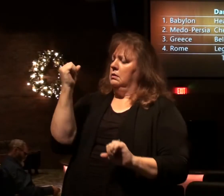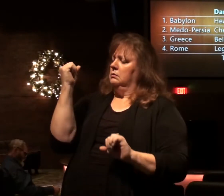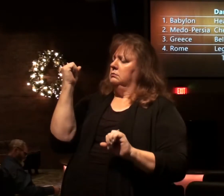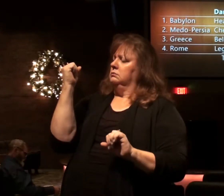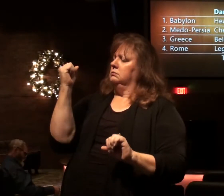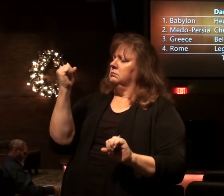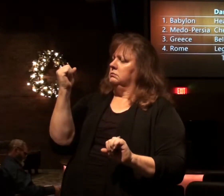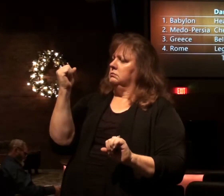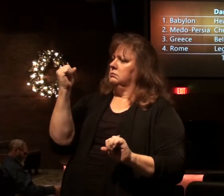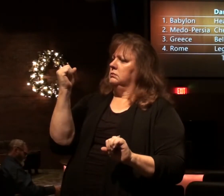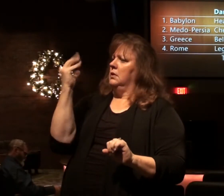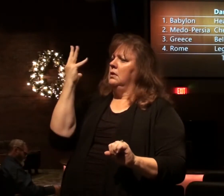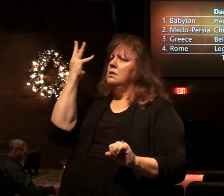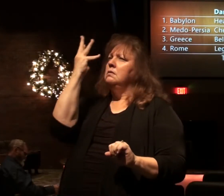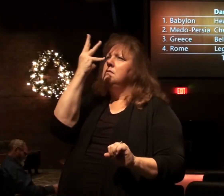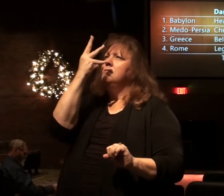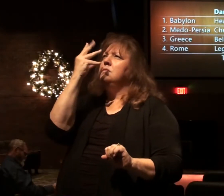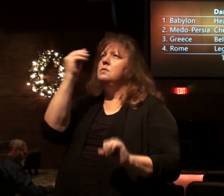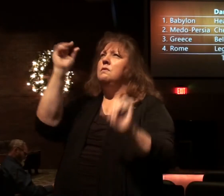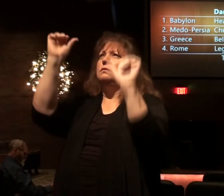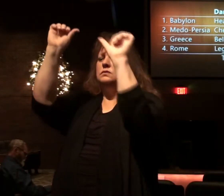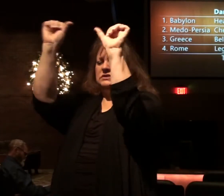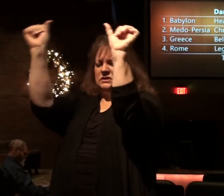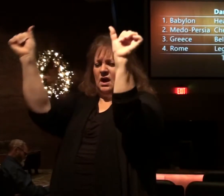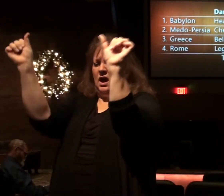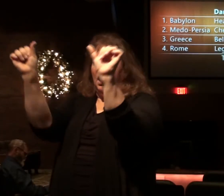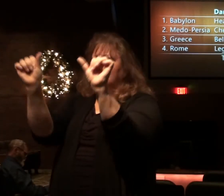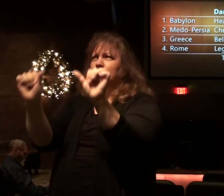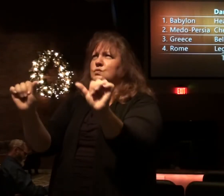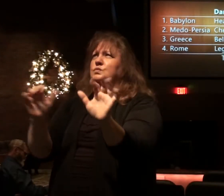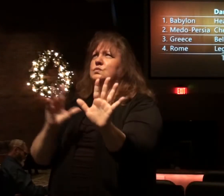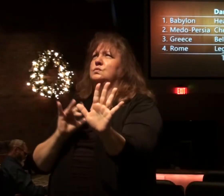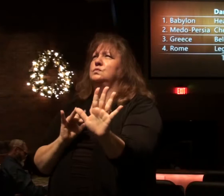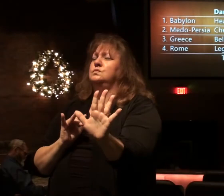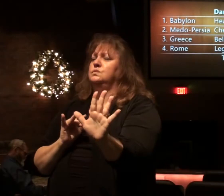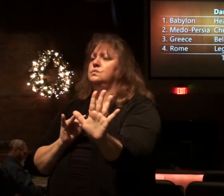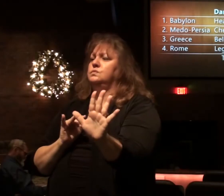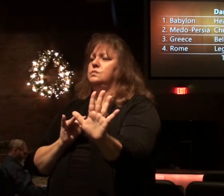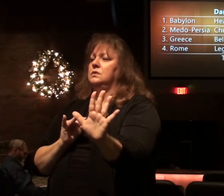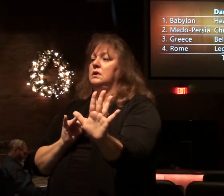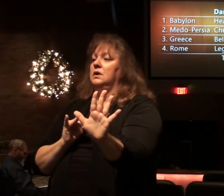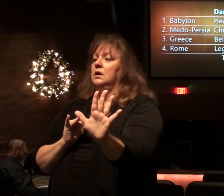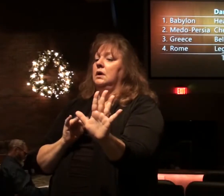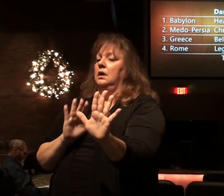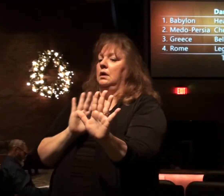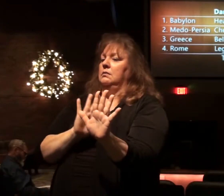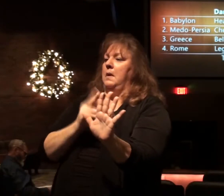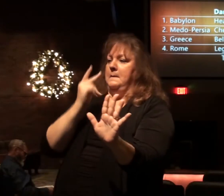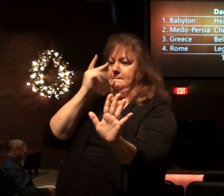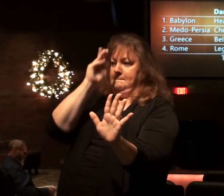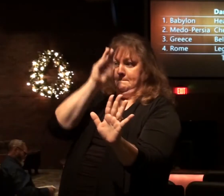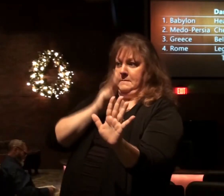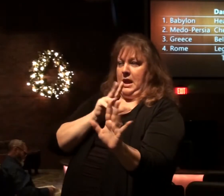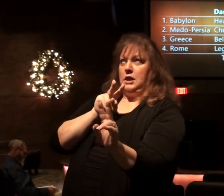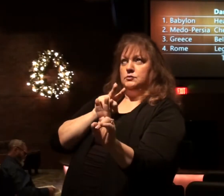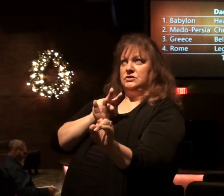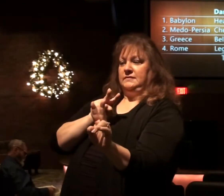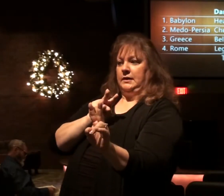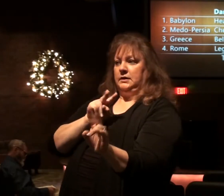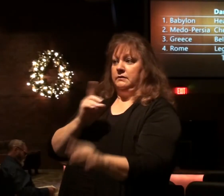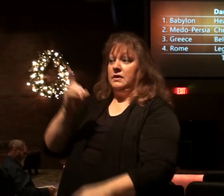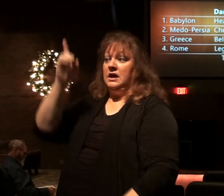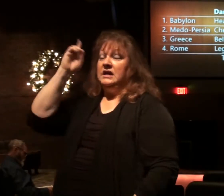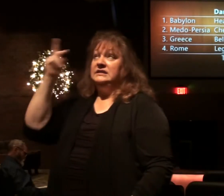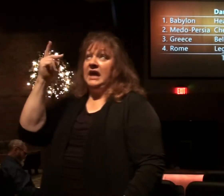mighty, attractive statue of a man. He sees it from man's perspective. When